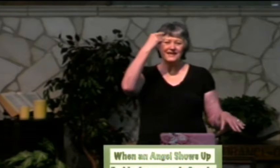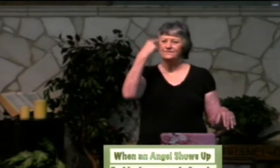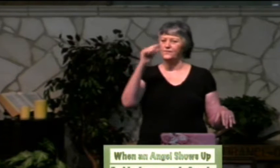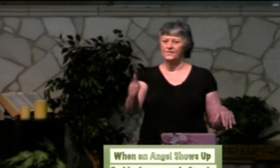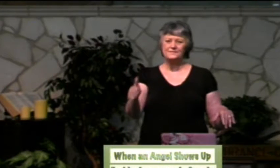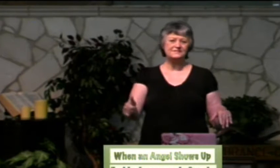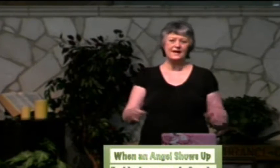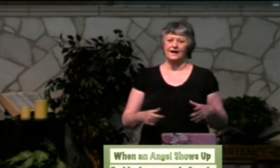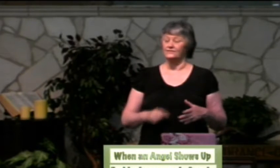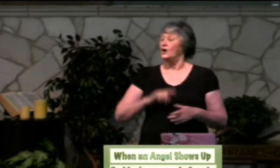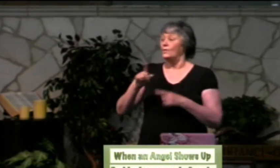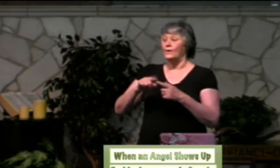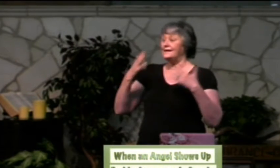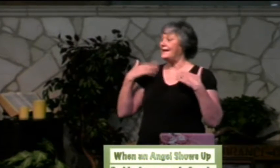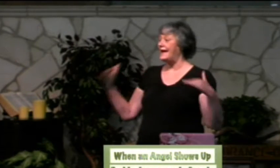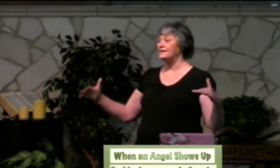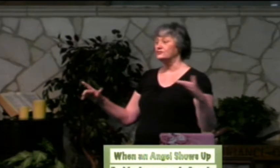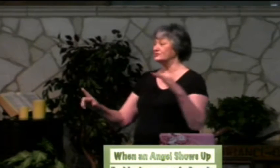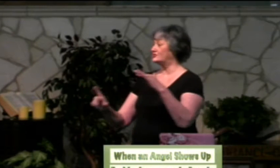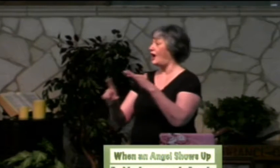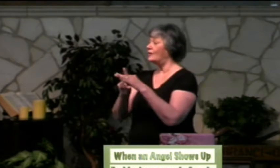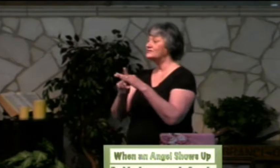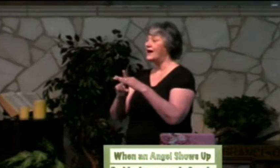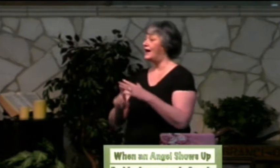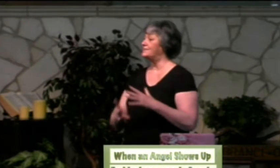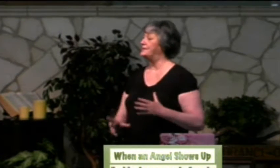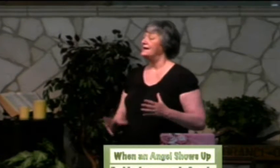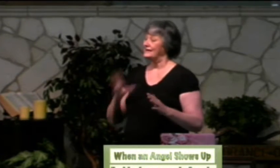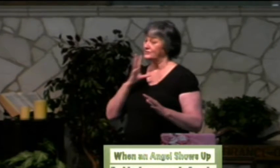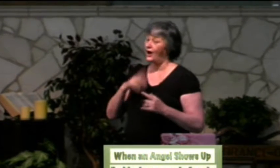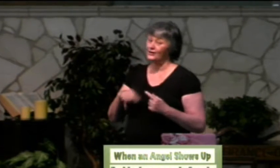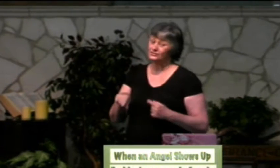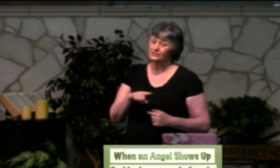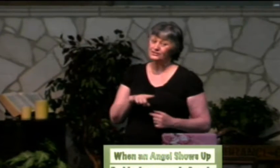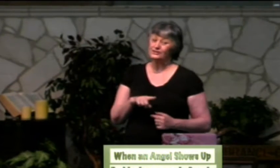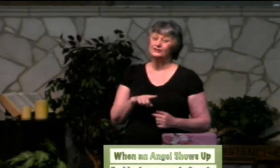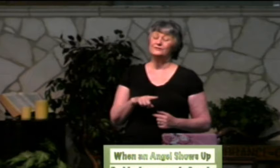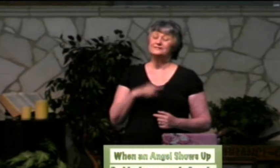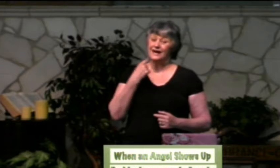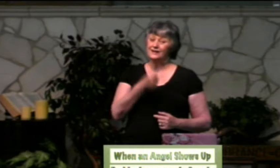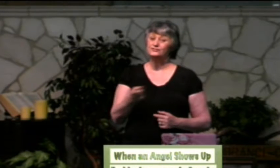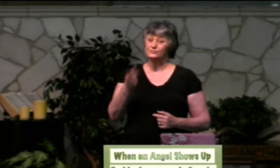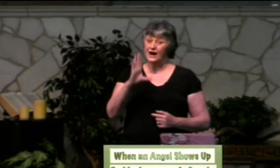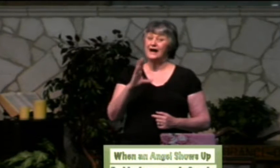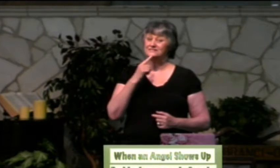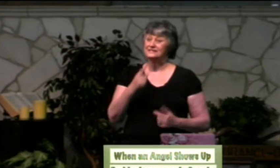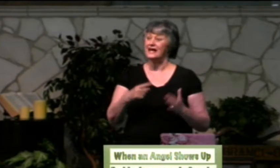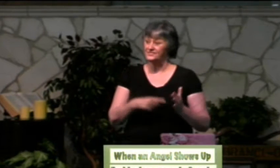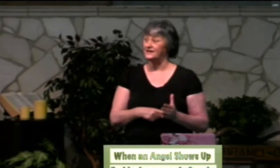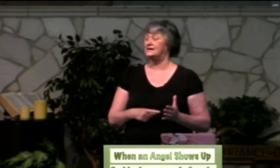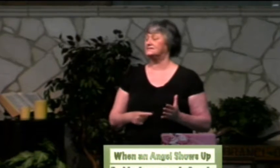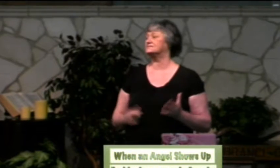for themselves. When an angel shows up and talks to you and tells you God said this,